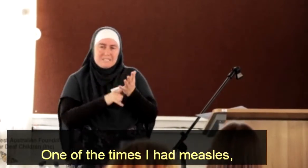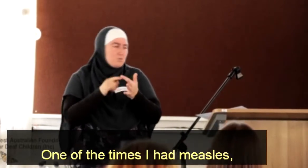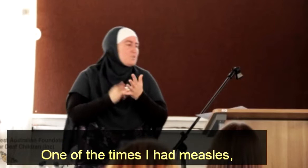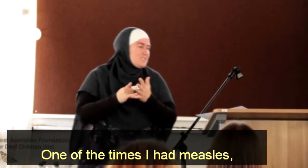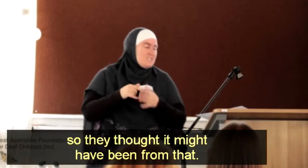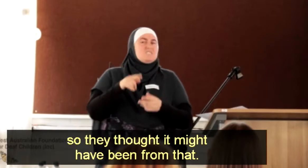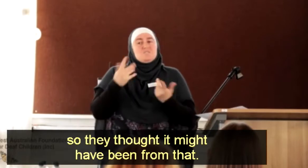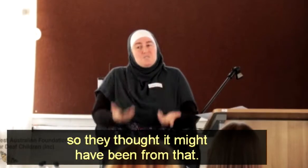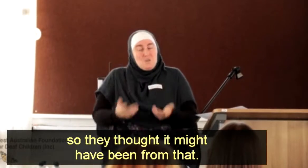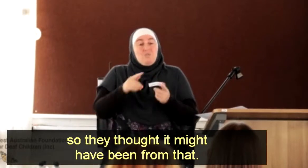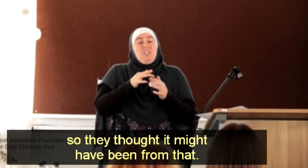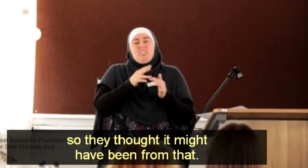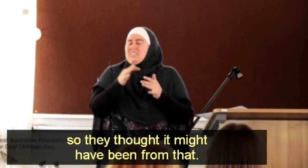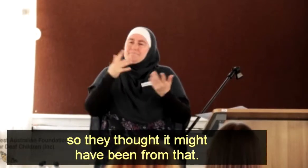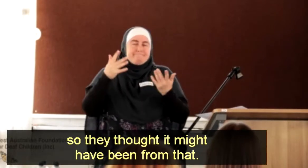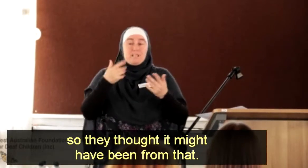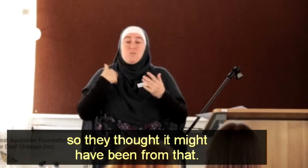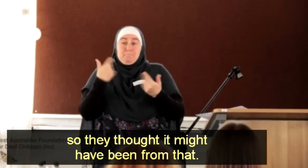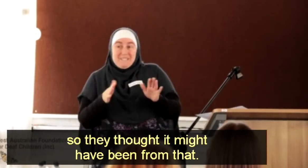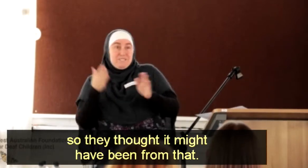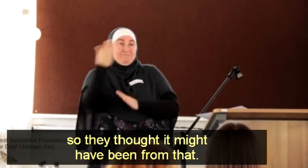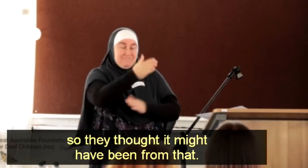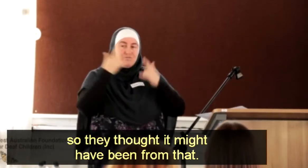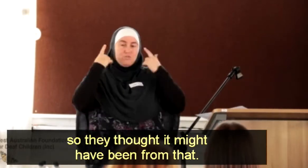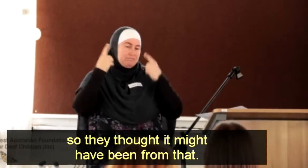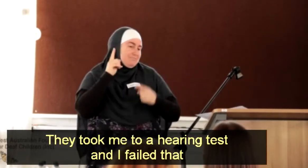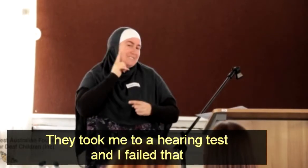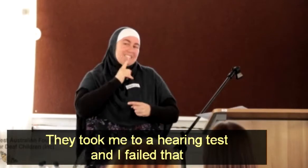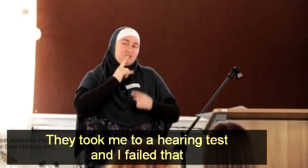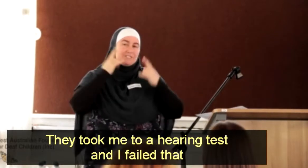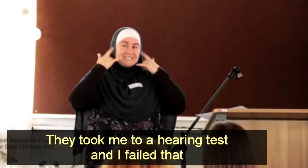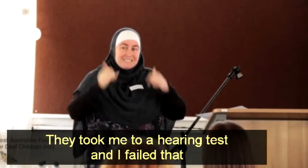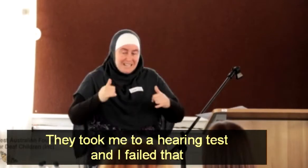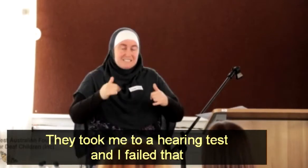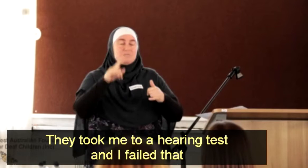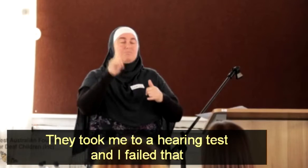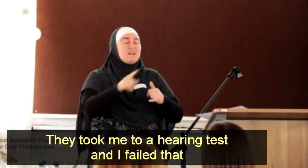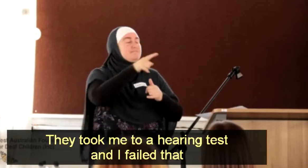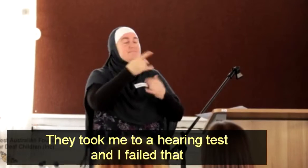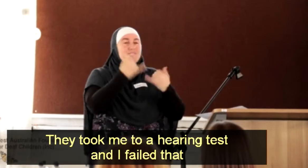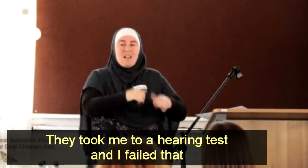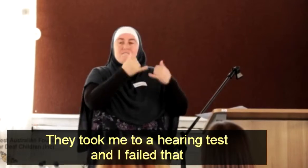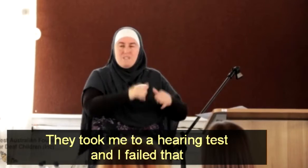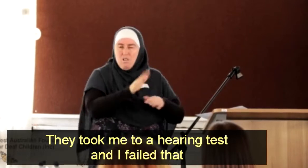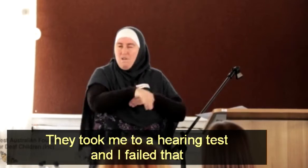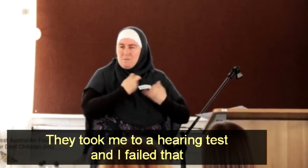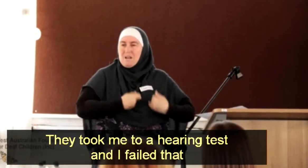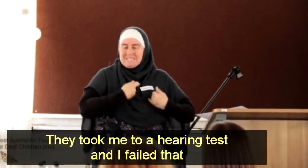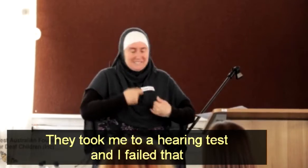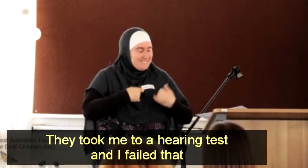measles, so they thought there might have been from that. So they took me to a hearing test, and I failed,